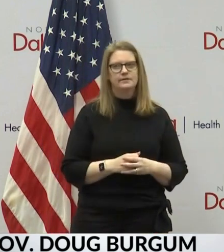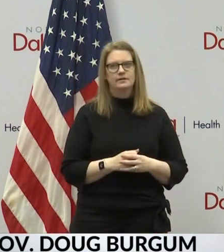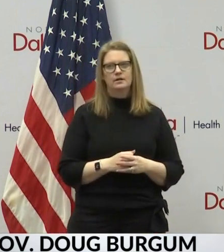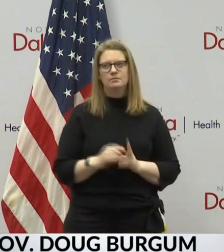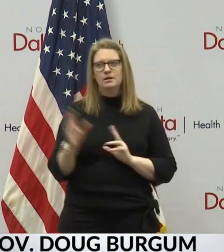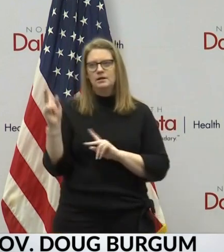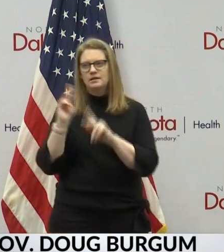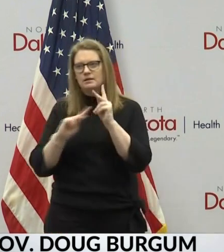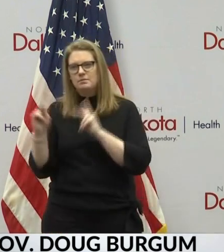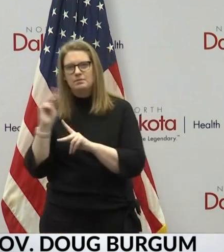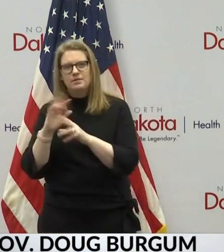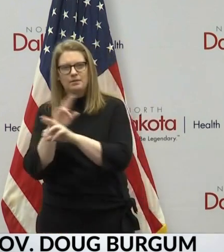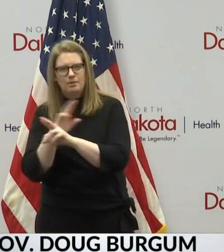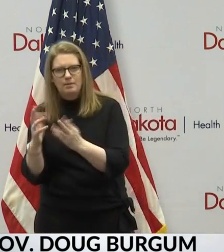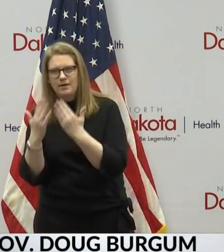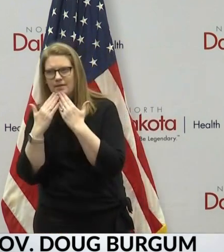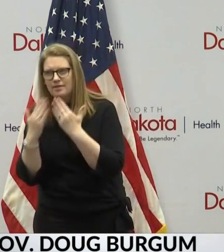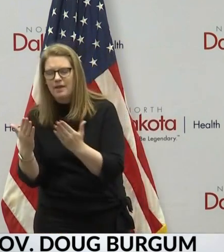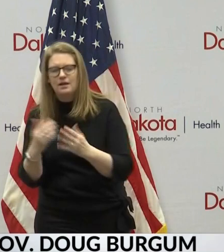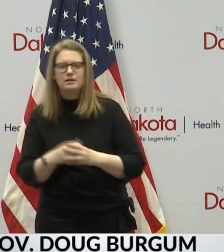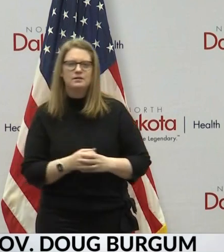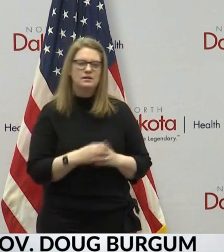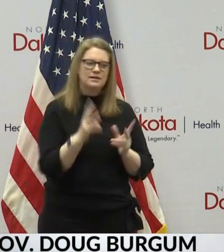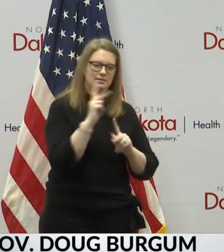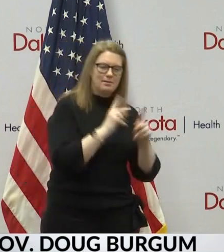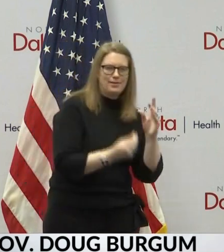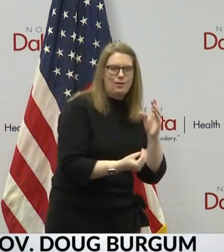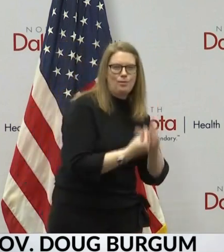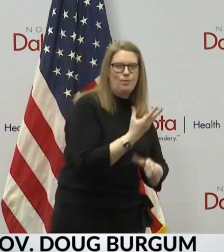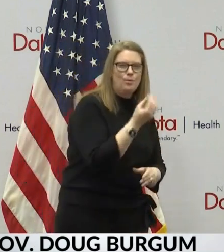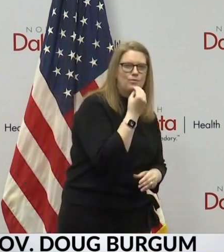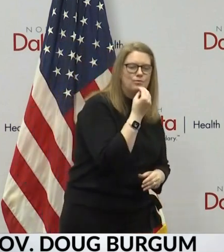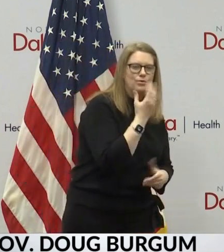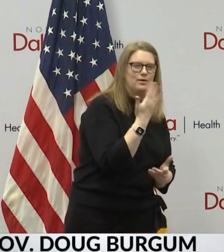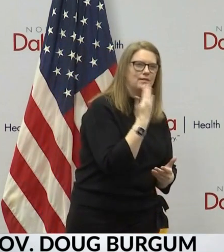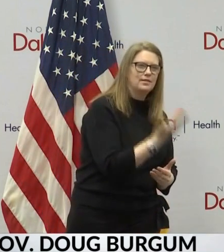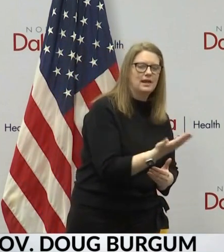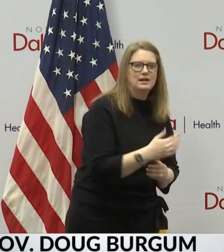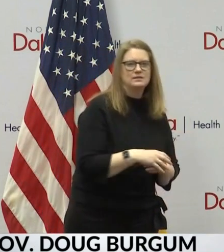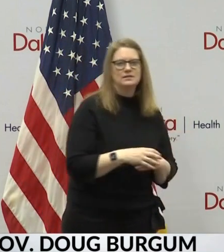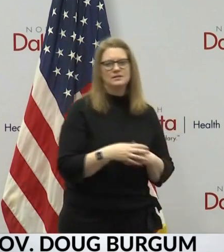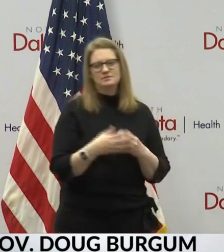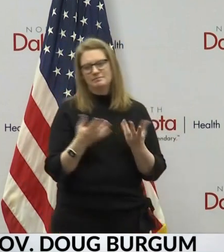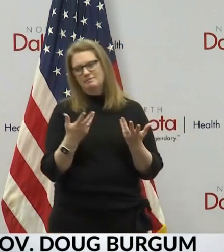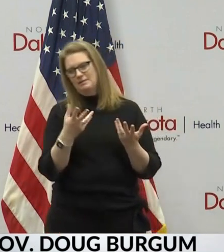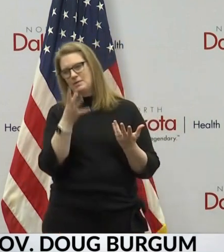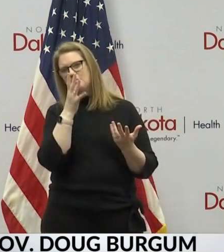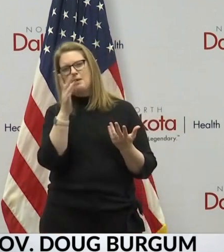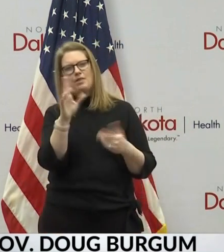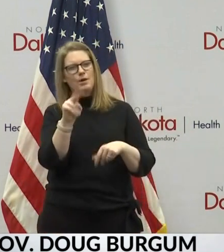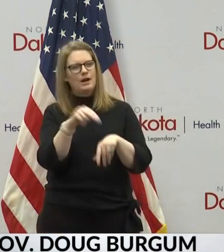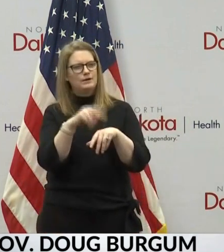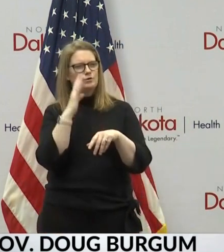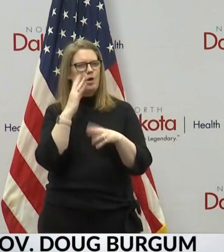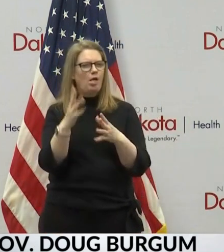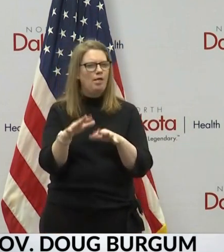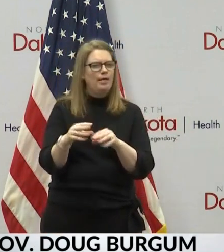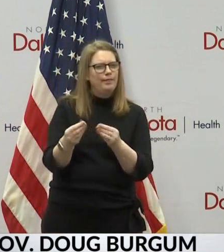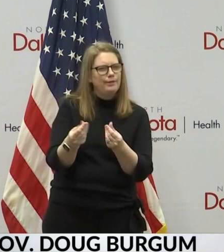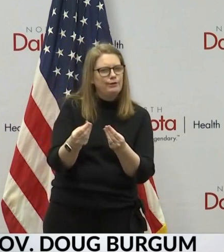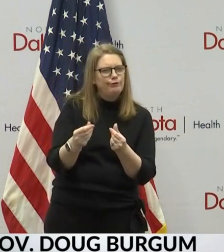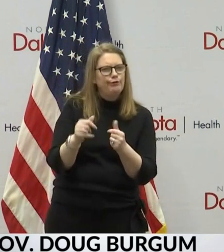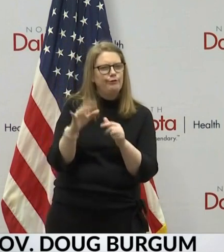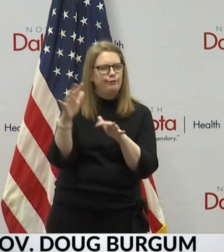it's for the people that grew the food, maybe it's thanks for Mother Nature and the dirt and the rain and everything that went into growing that